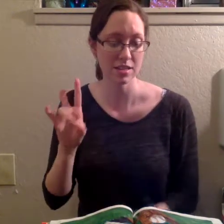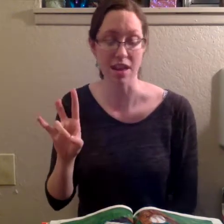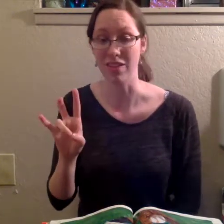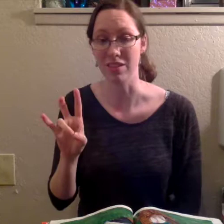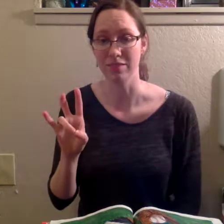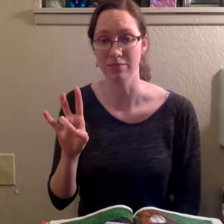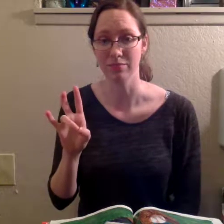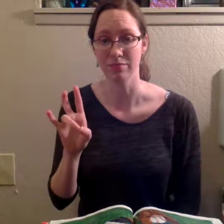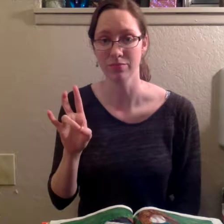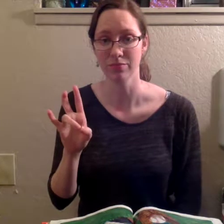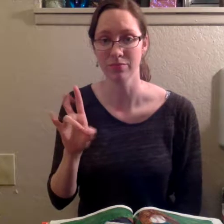8-7.